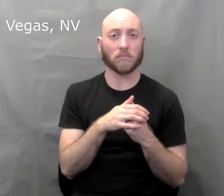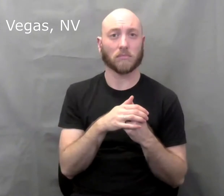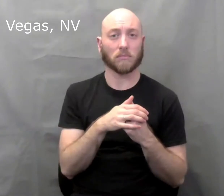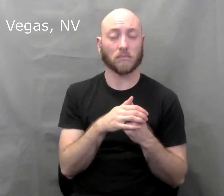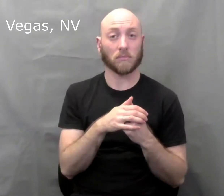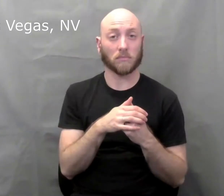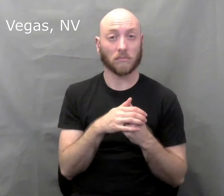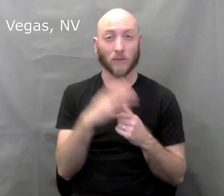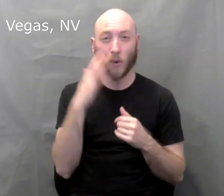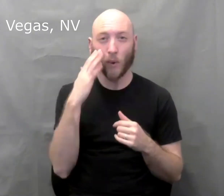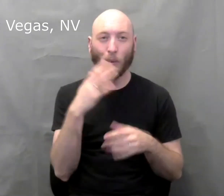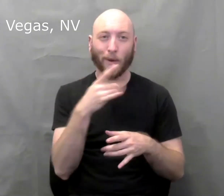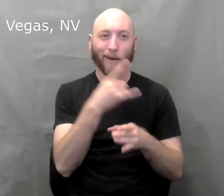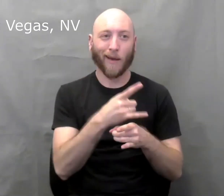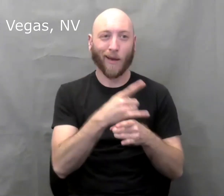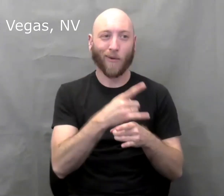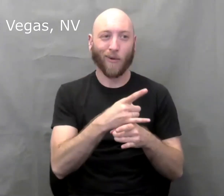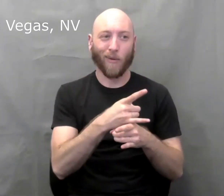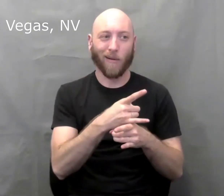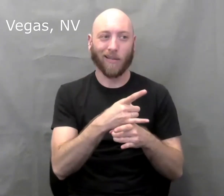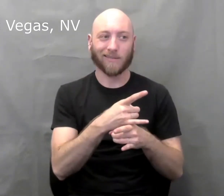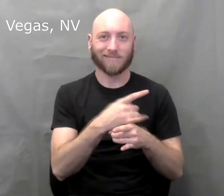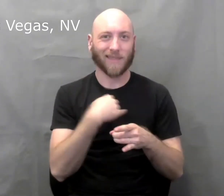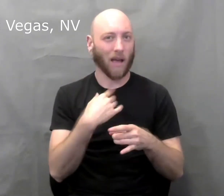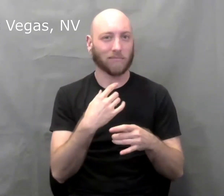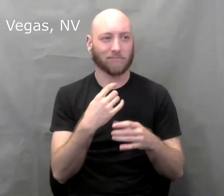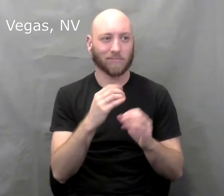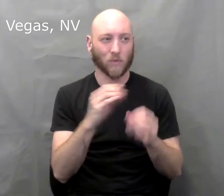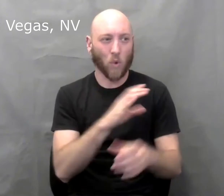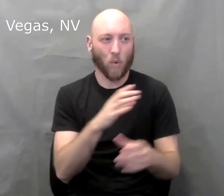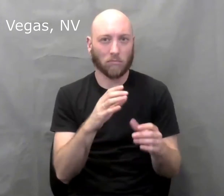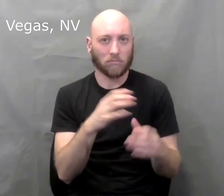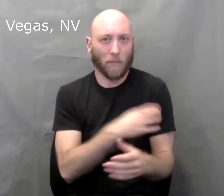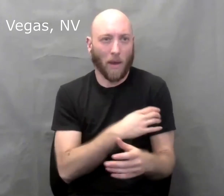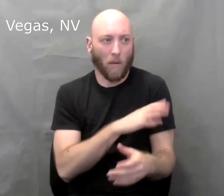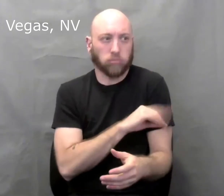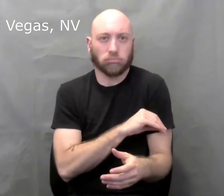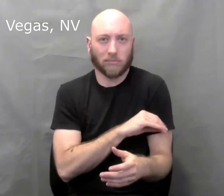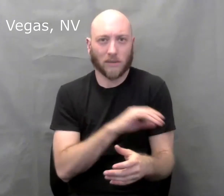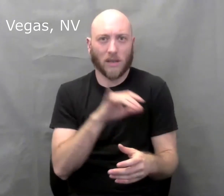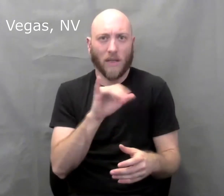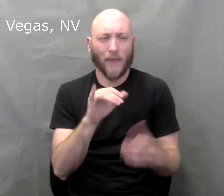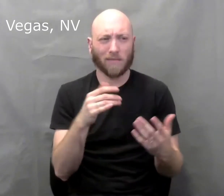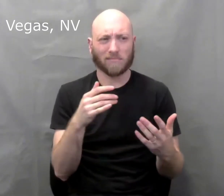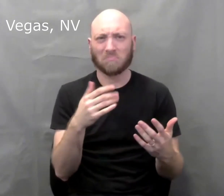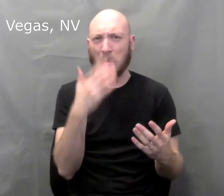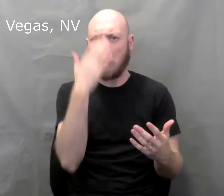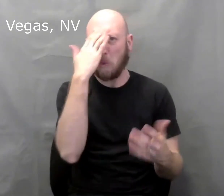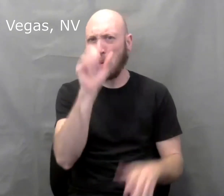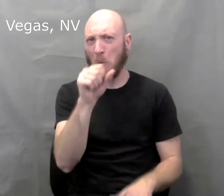over alcohol. That was never that wasn't even a debate. That I accepted really,